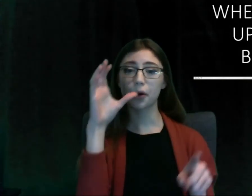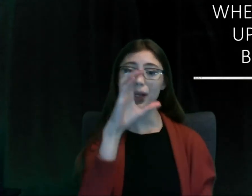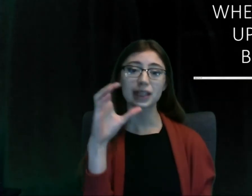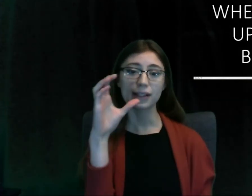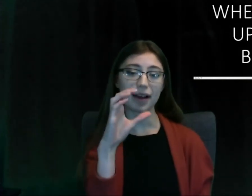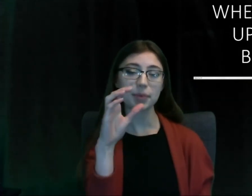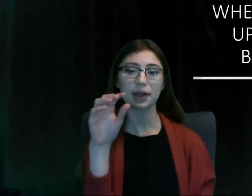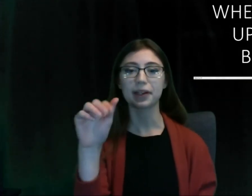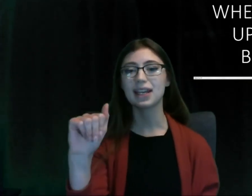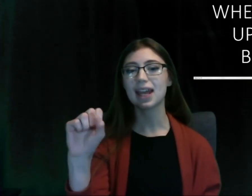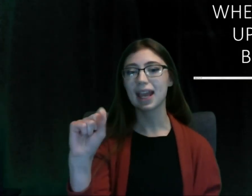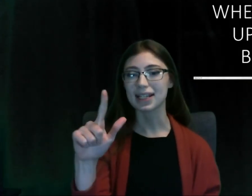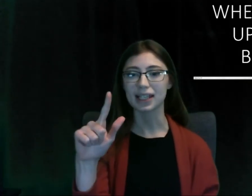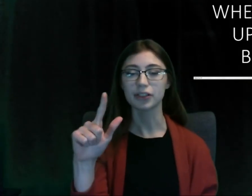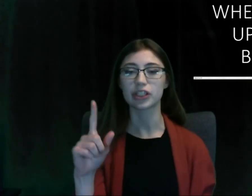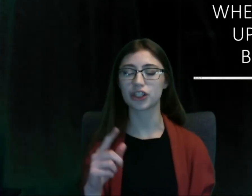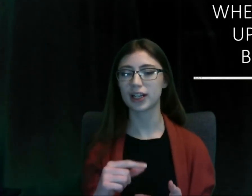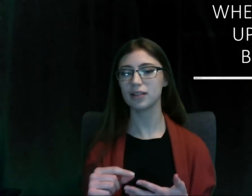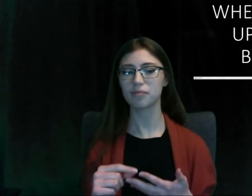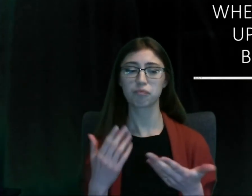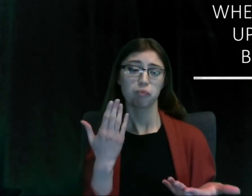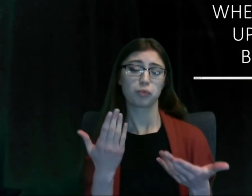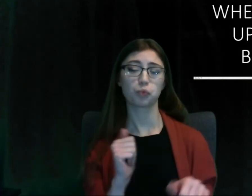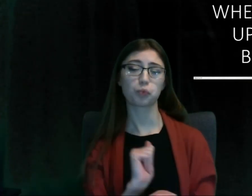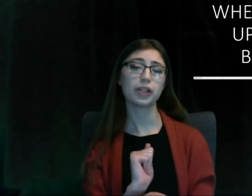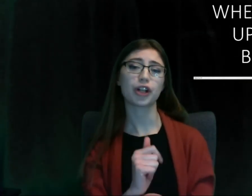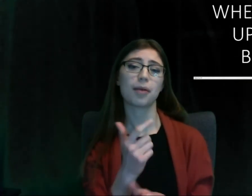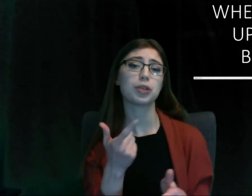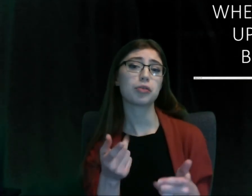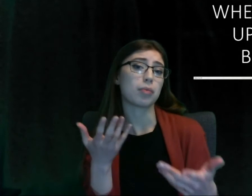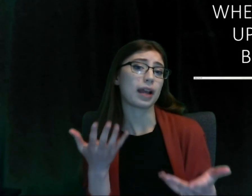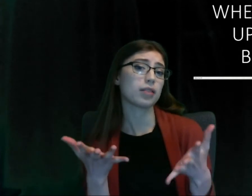look up on an ASL dictionary what job you might want